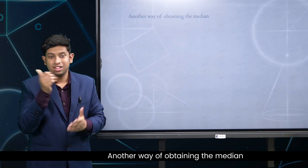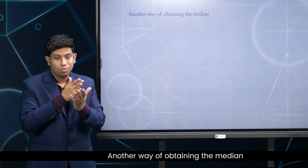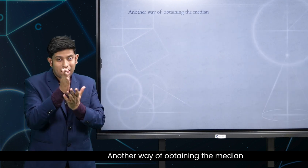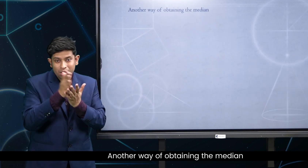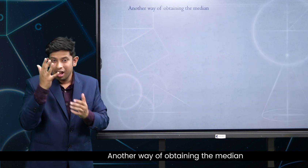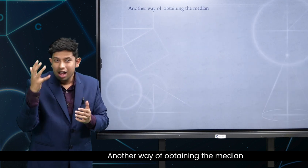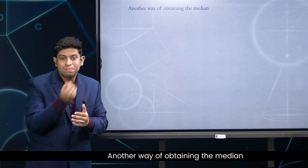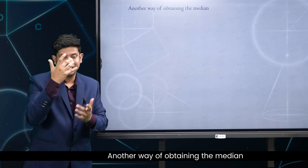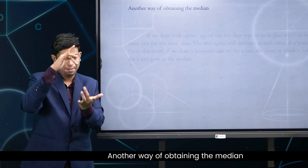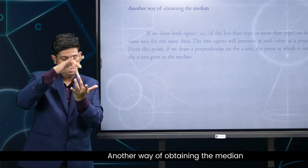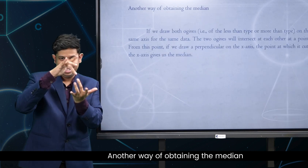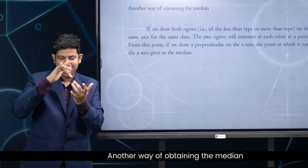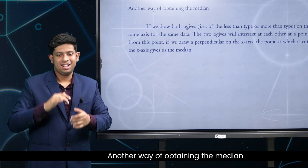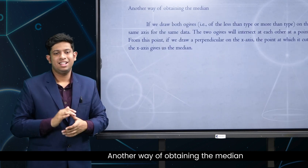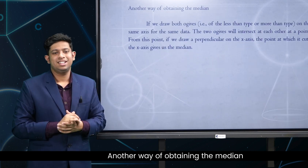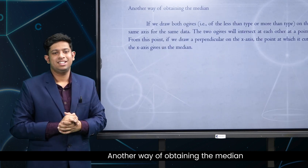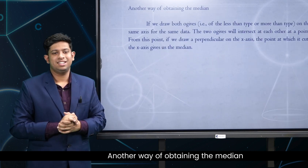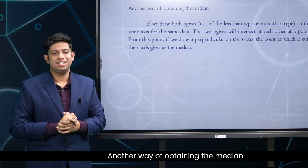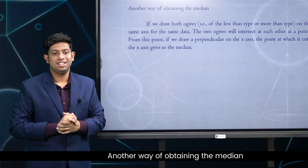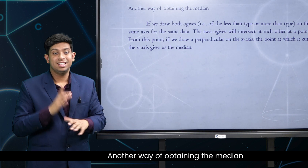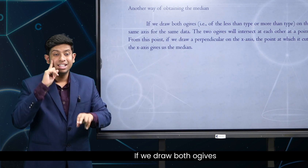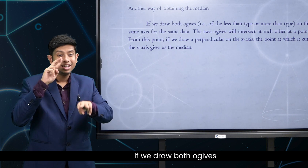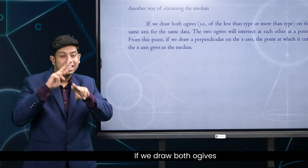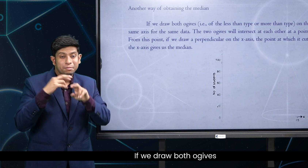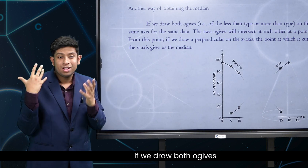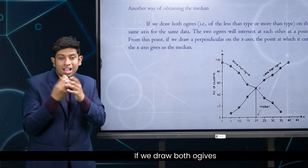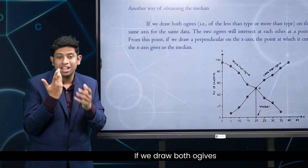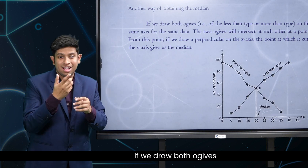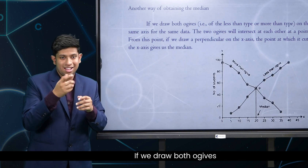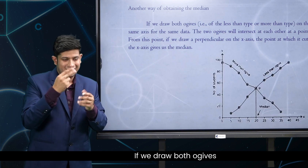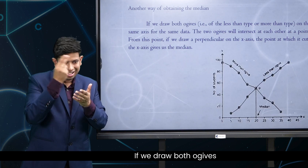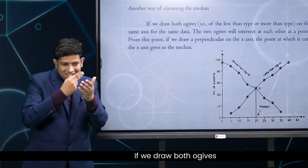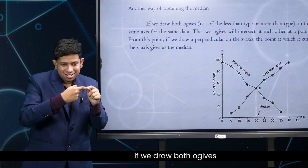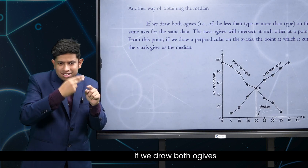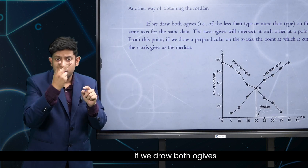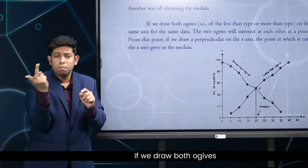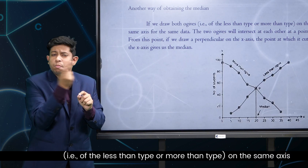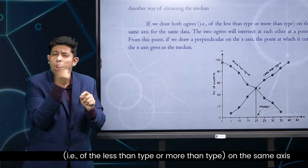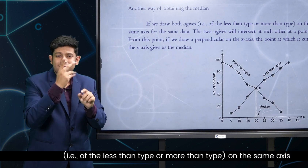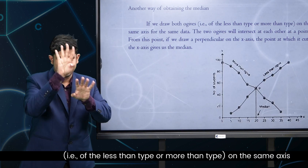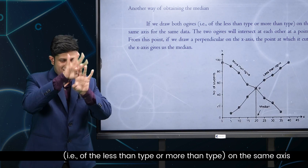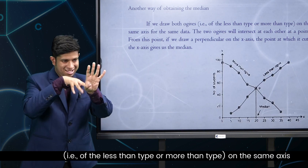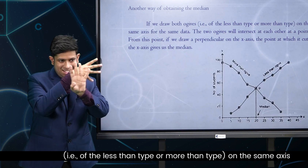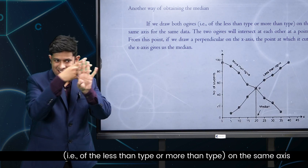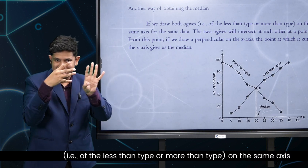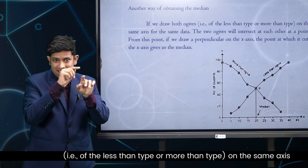Another way of obtaining the median. If we draw both ogives, that is of the less than type or